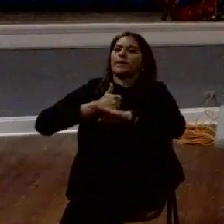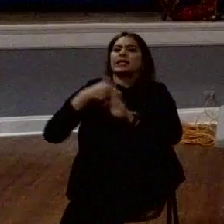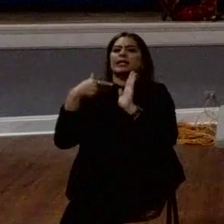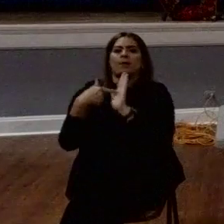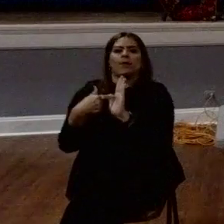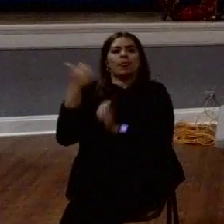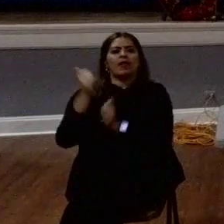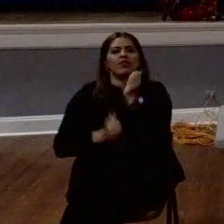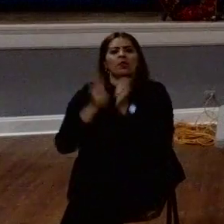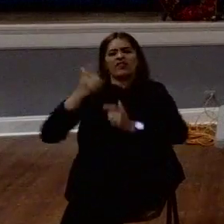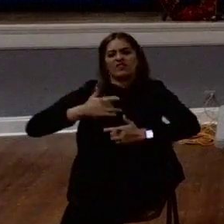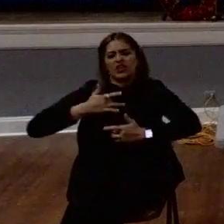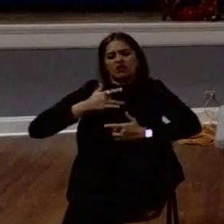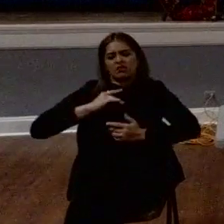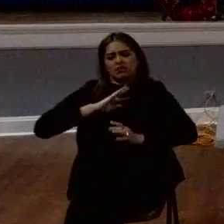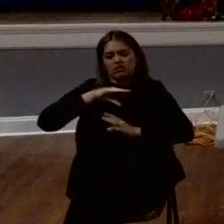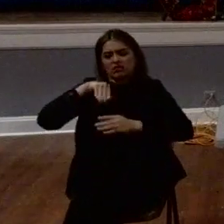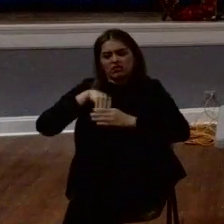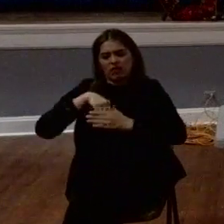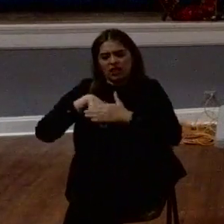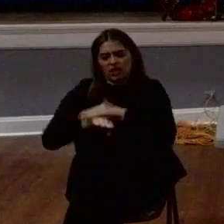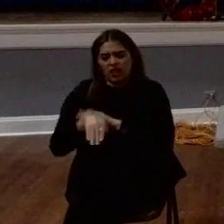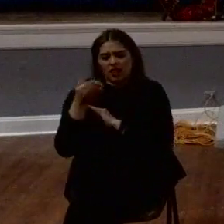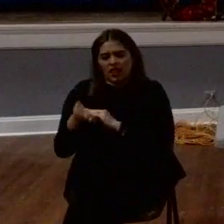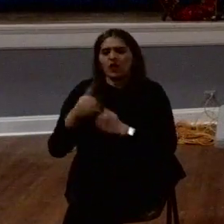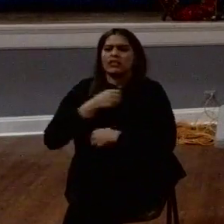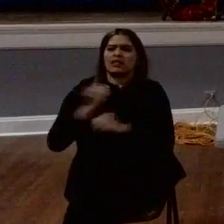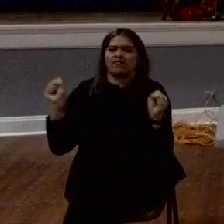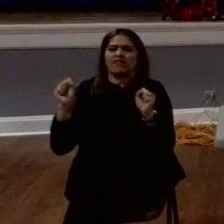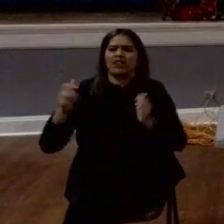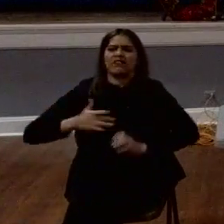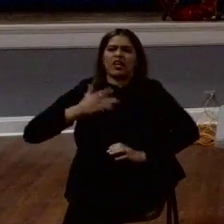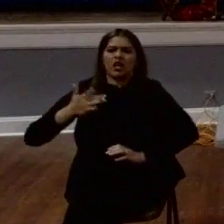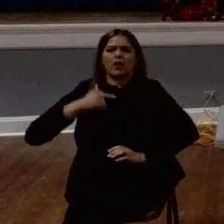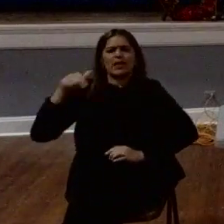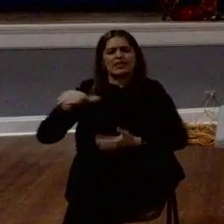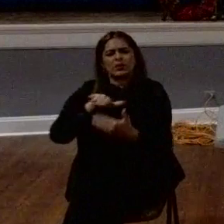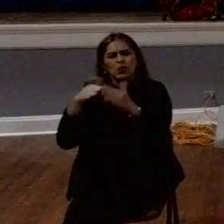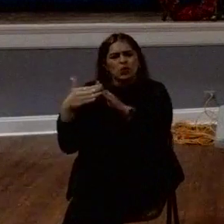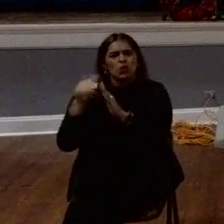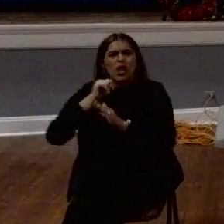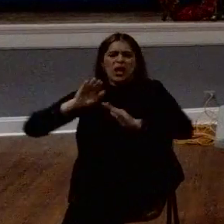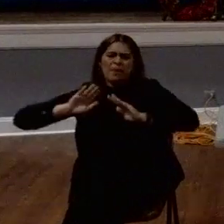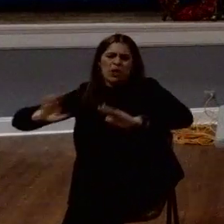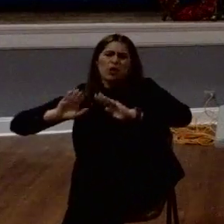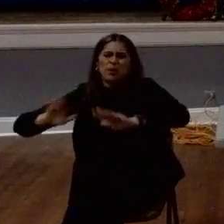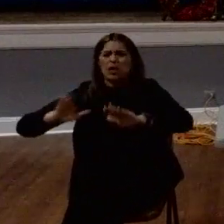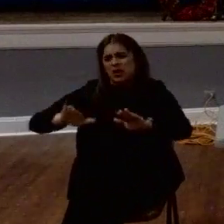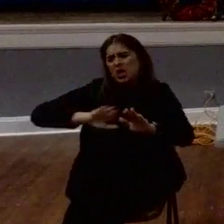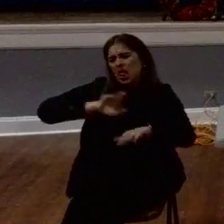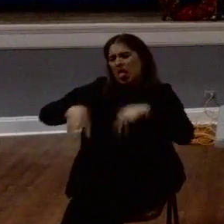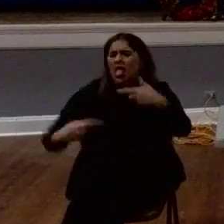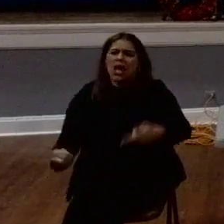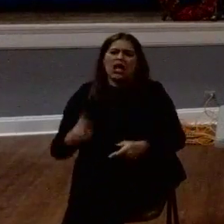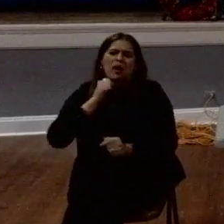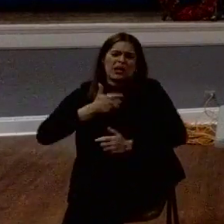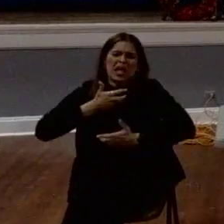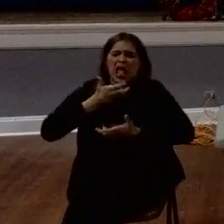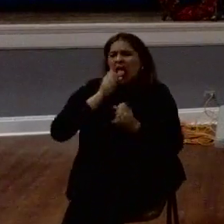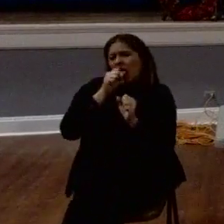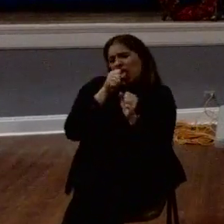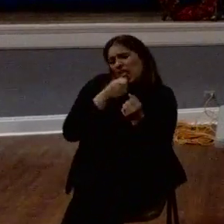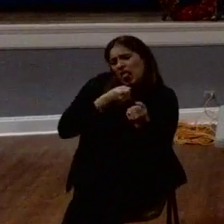everyone feels safe at the skate park, because this is a community skate park and we're not going to be pushing kids out of the way. We're not gonna be screaming, you